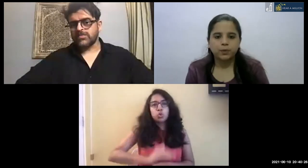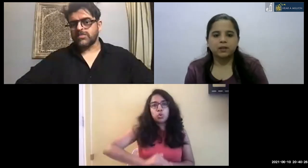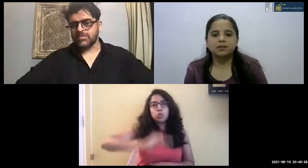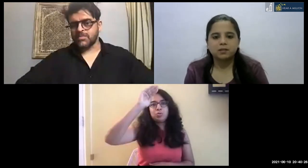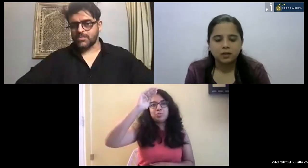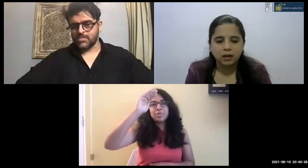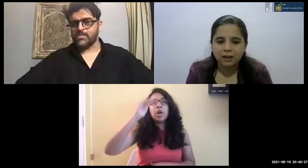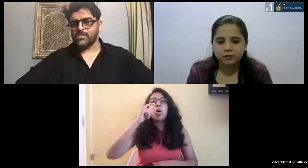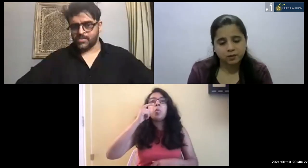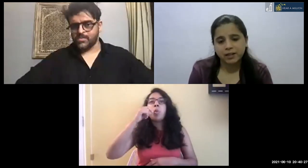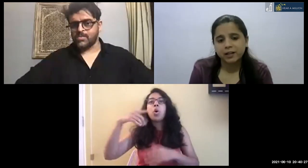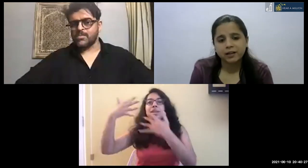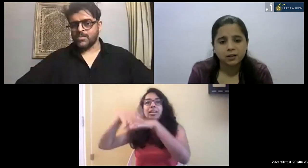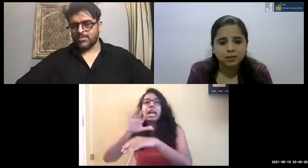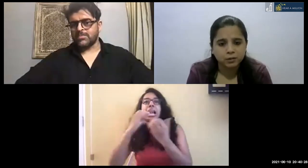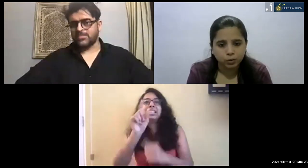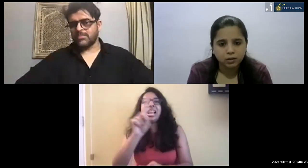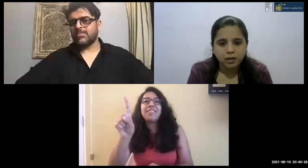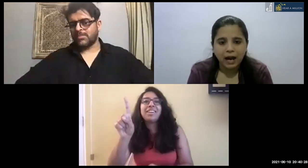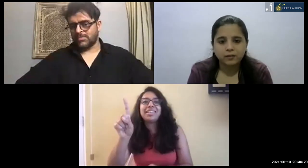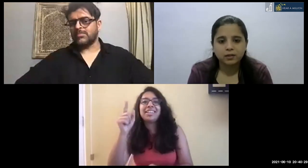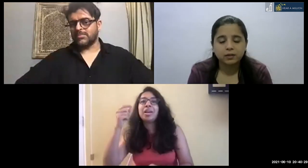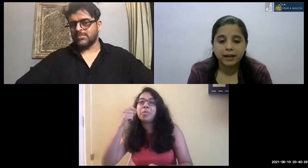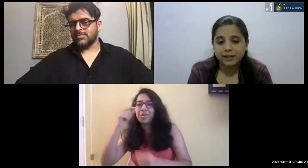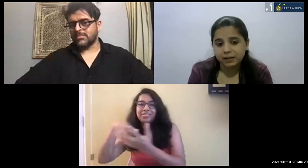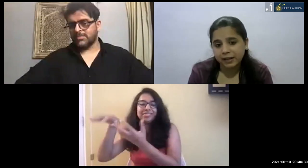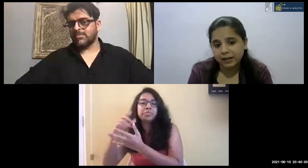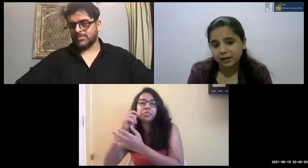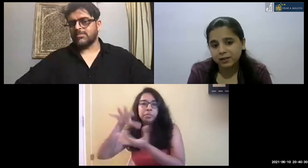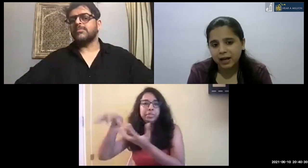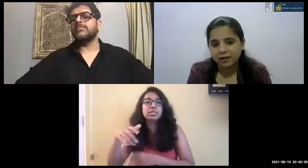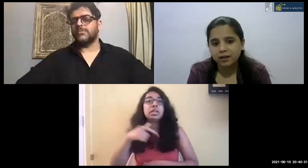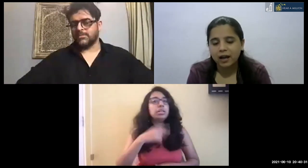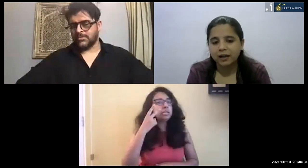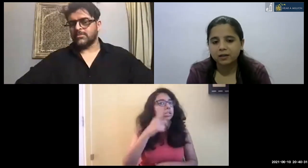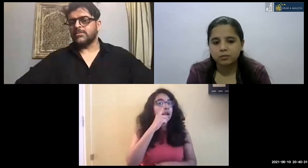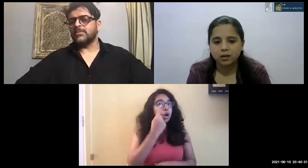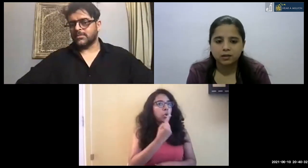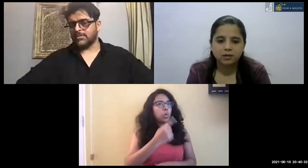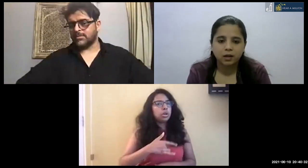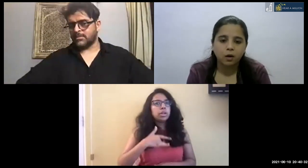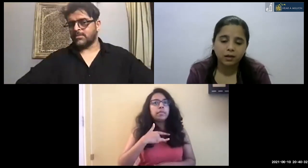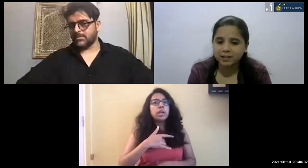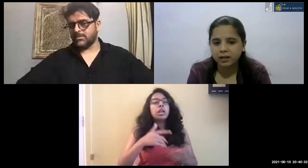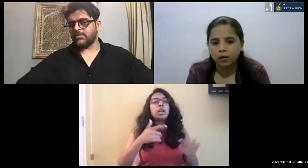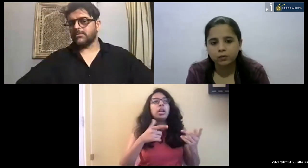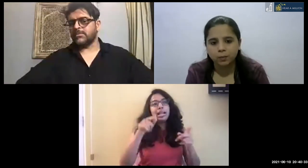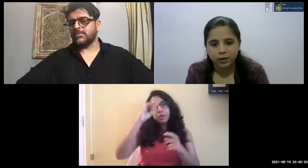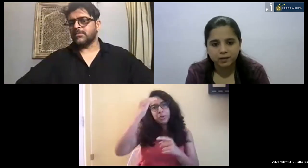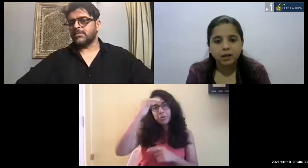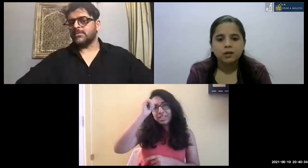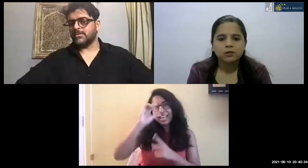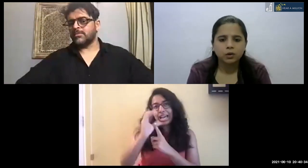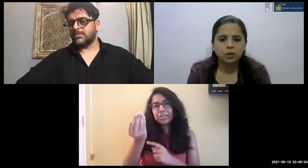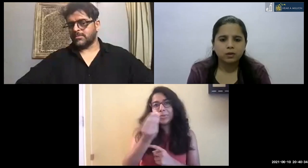have experience. I've studied in a girls' school. After at 11th standard, I studied along with the